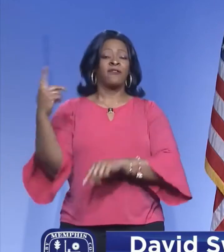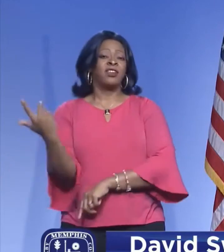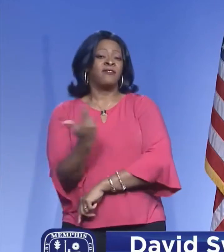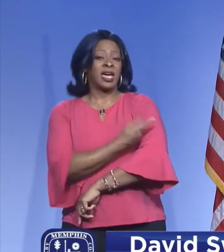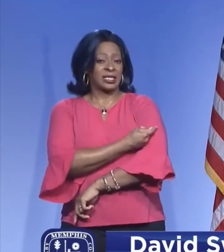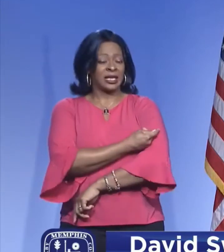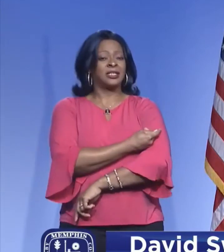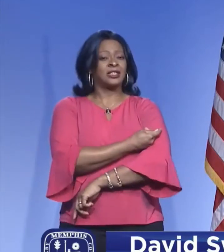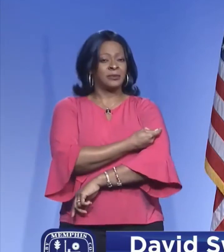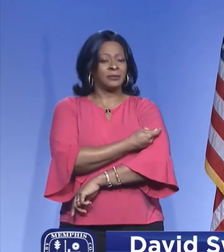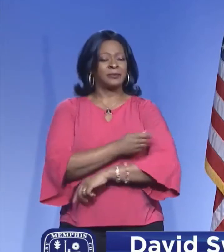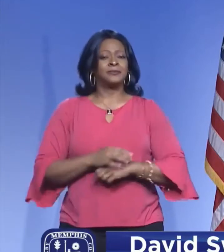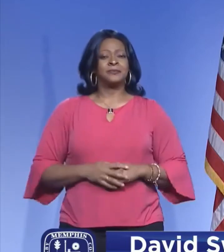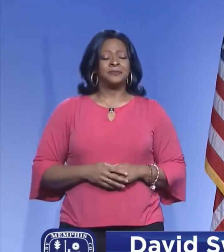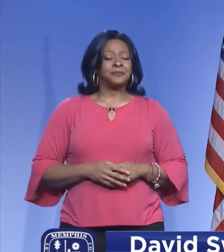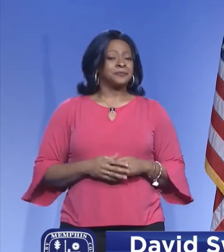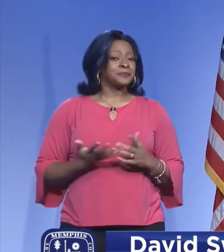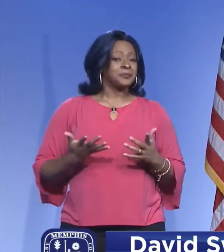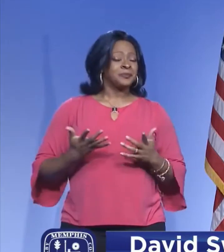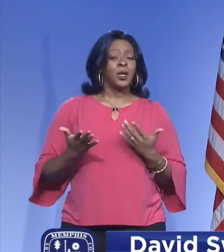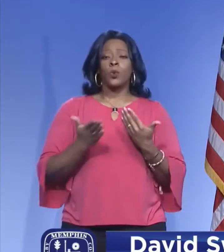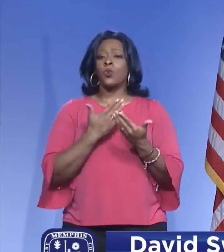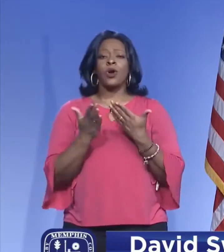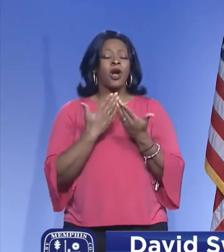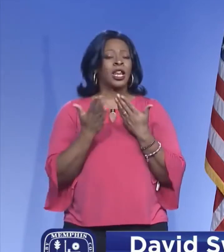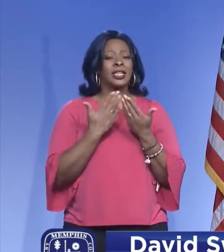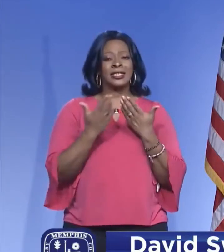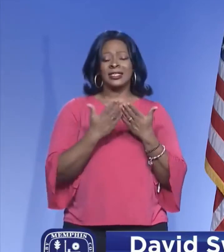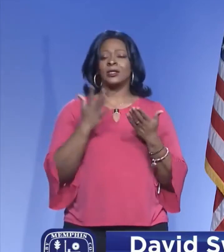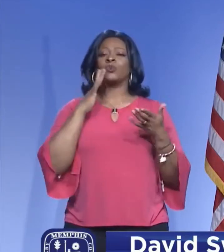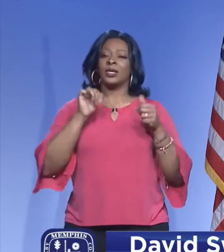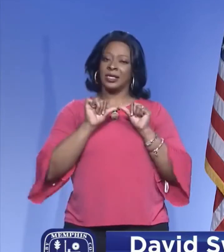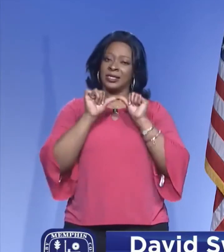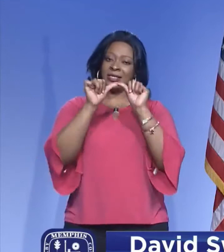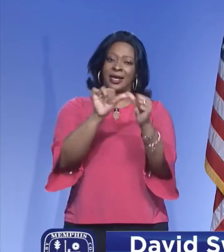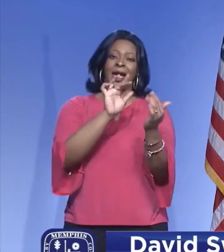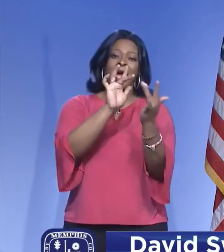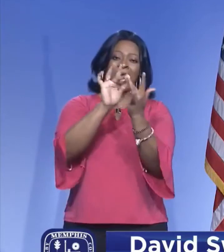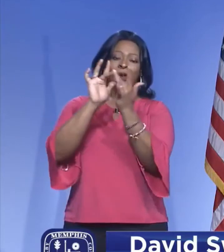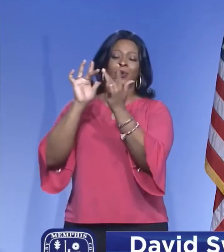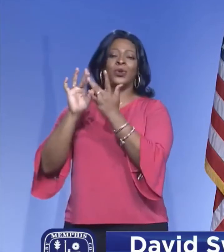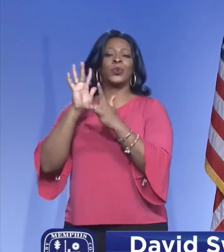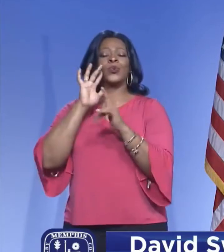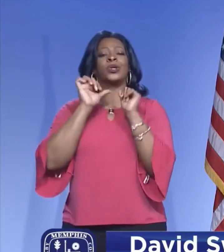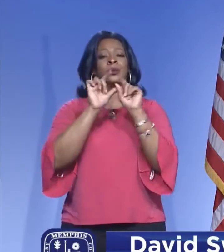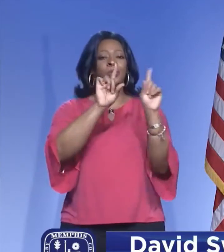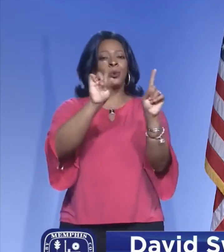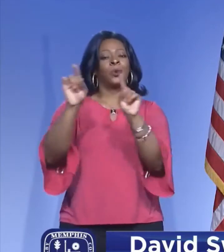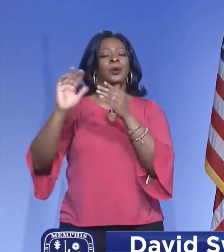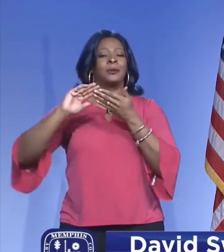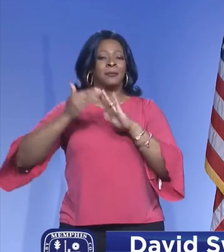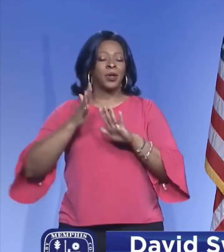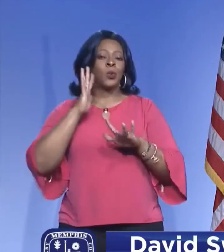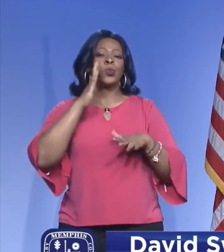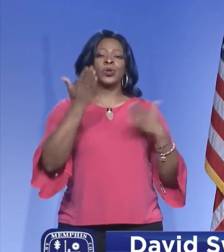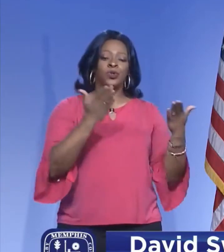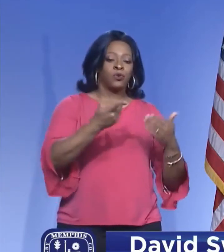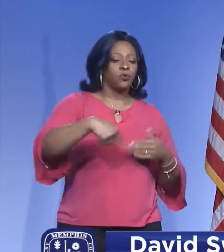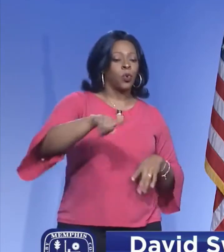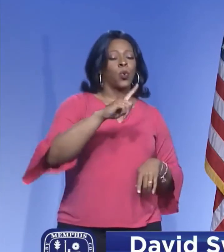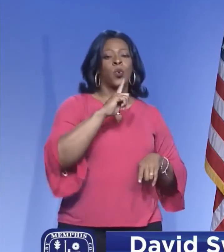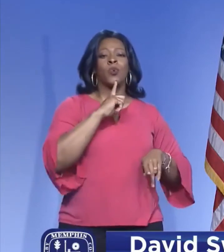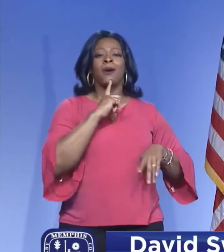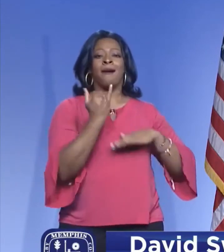vaccinated. But regardless, we're going to continue to outreach. We're going to go out in the community. We're going to serve those who are